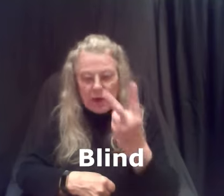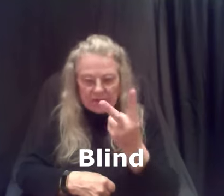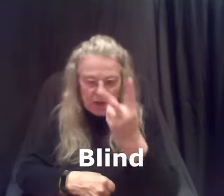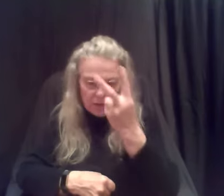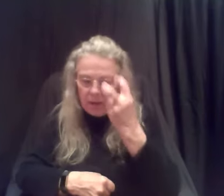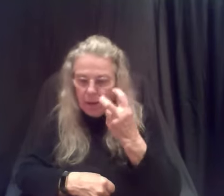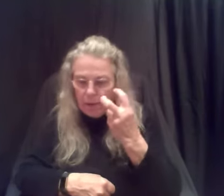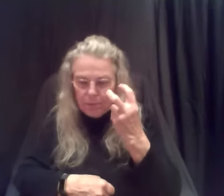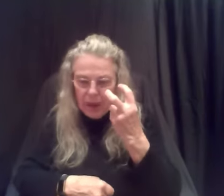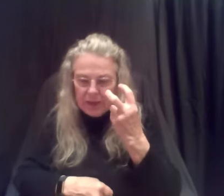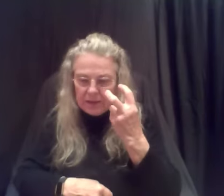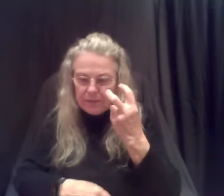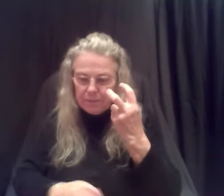out. Blinded.